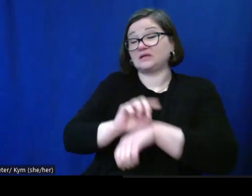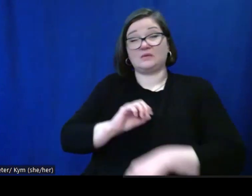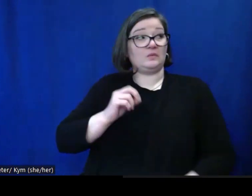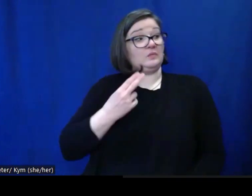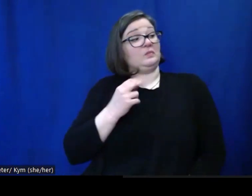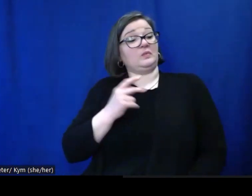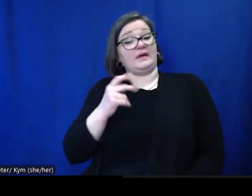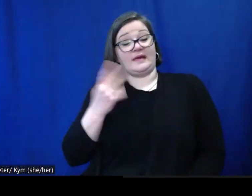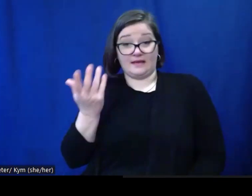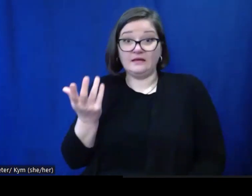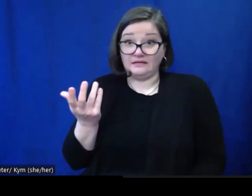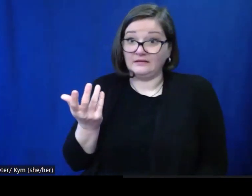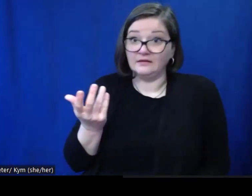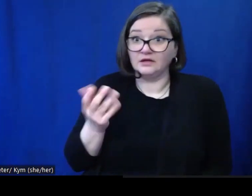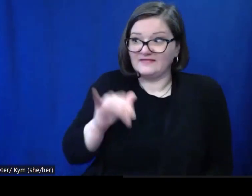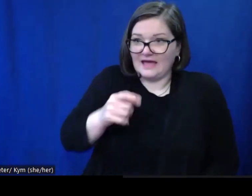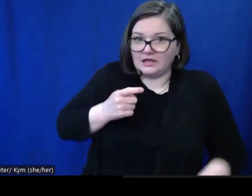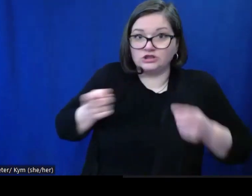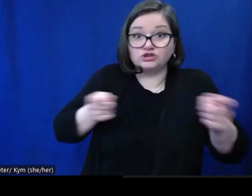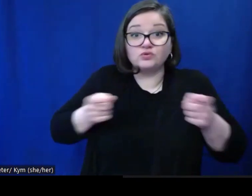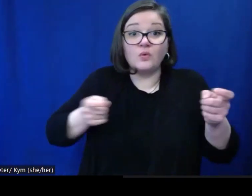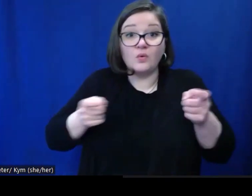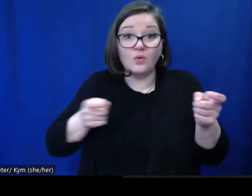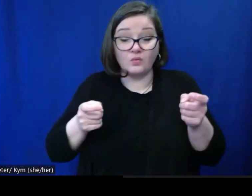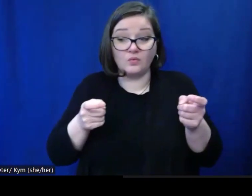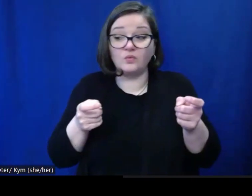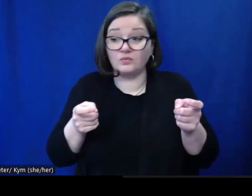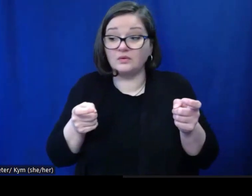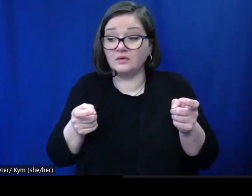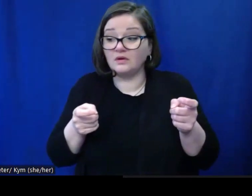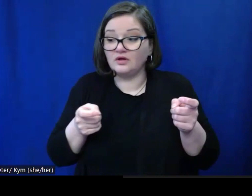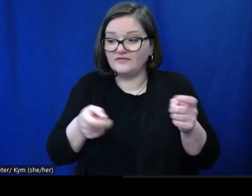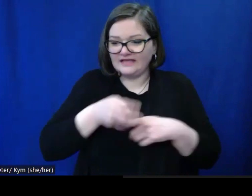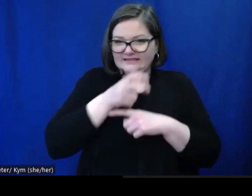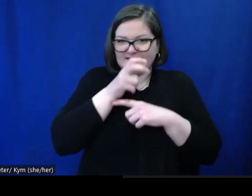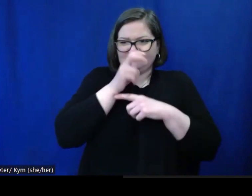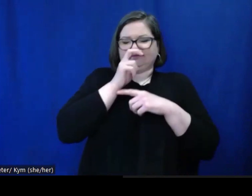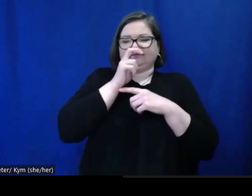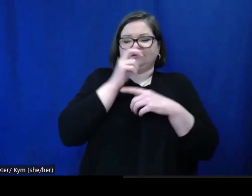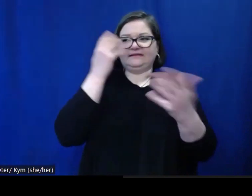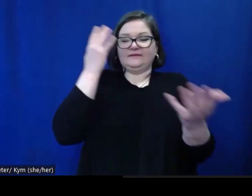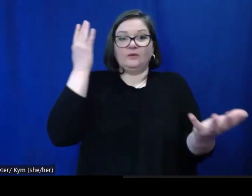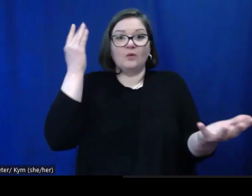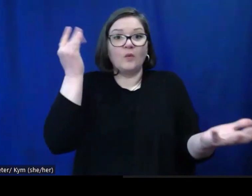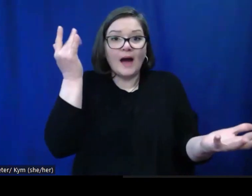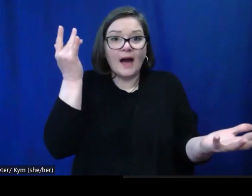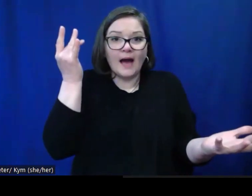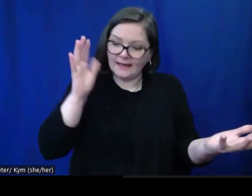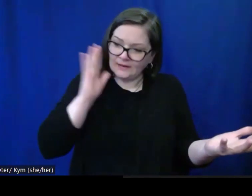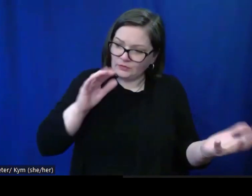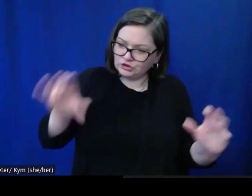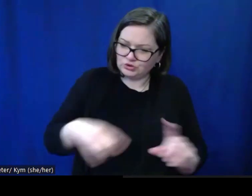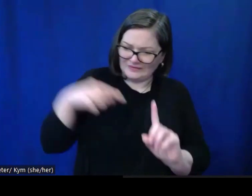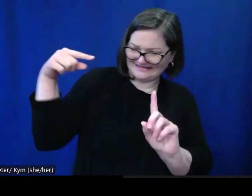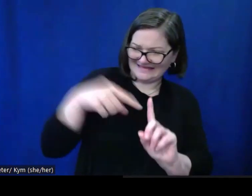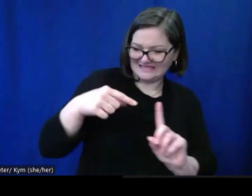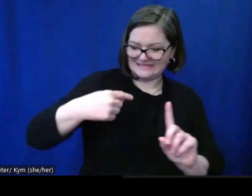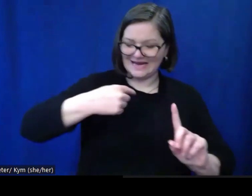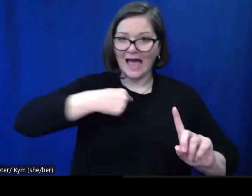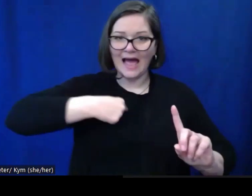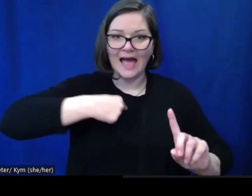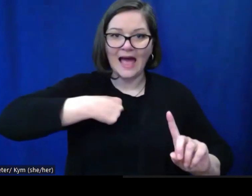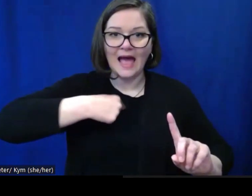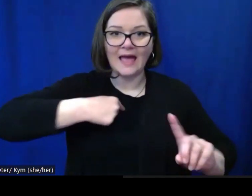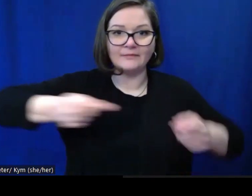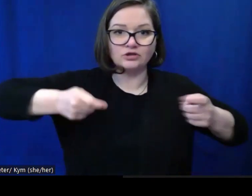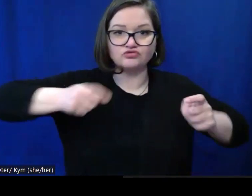And so the control is, or the rigid is, I'm only going to do this, and I'm going to be in charge of that.